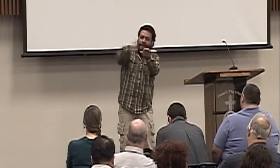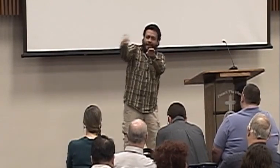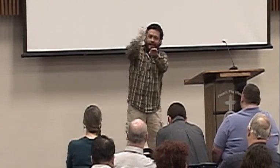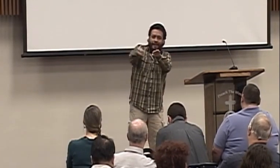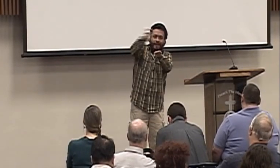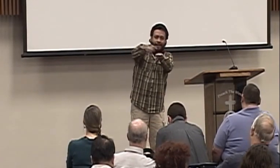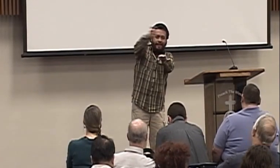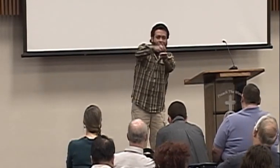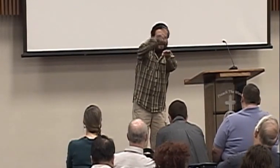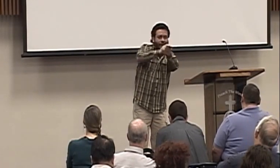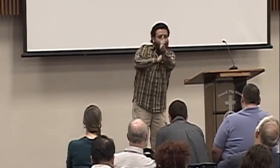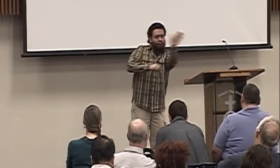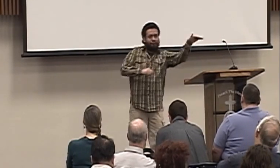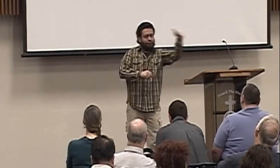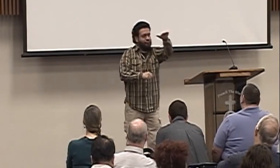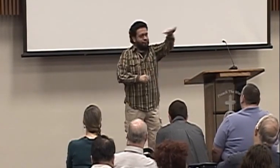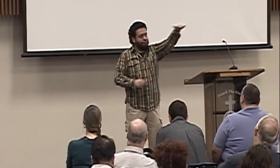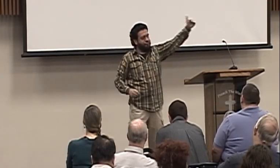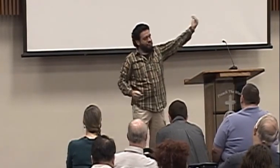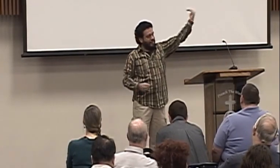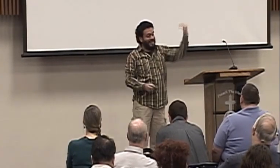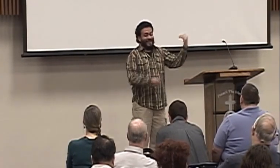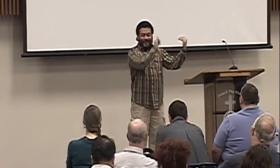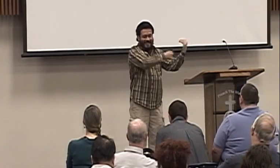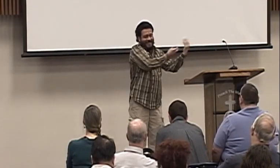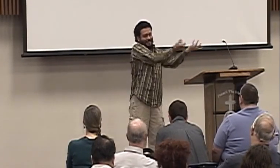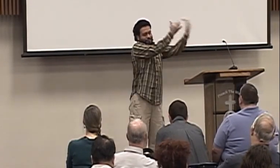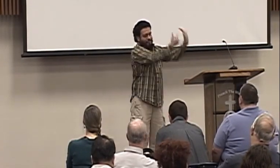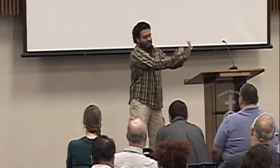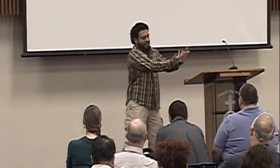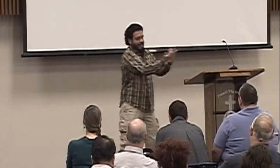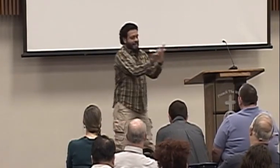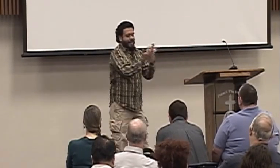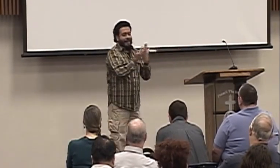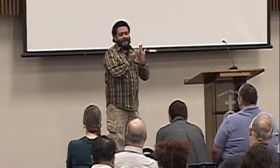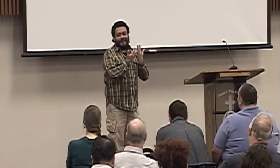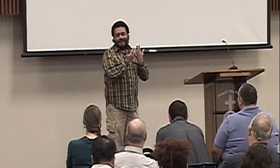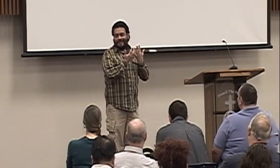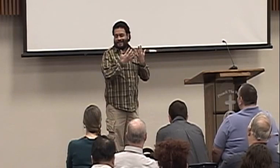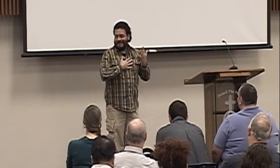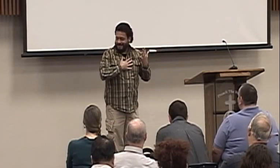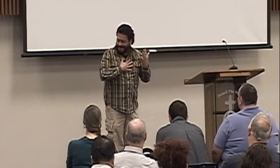picked all these people up, and he came and brought them there. And that's where they came to meet me.